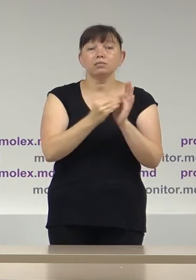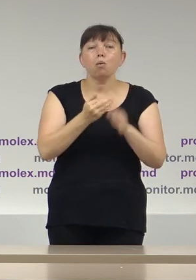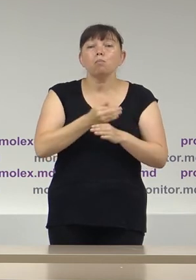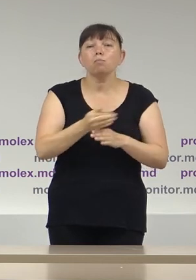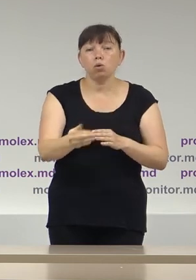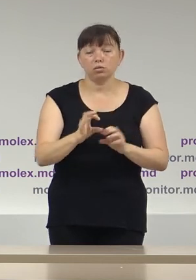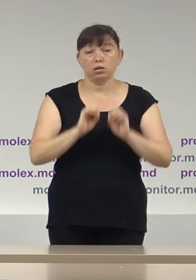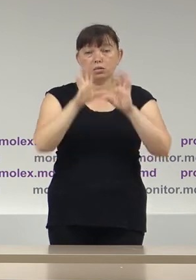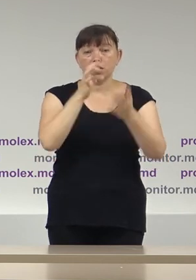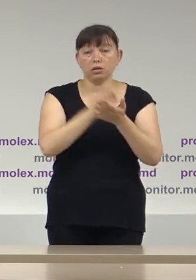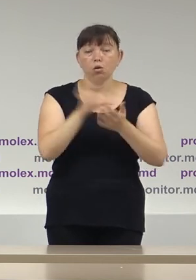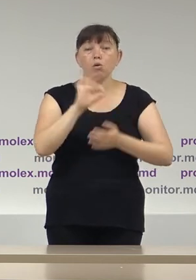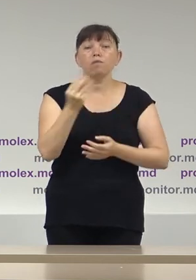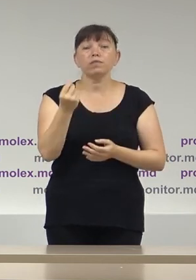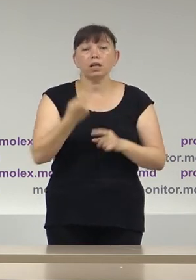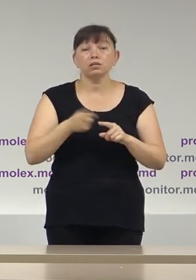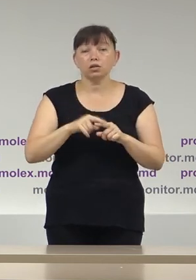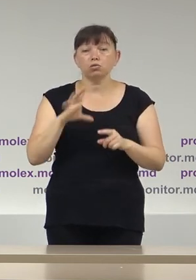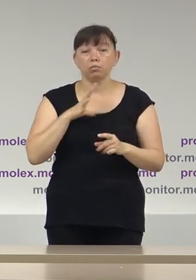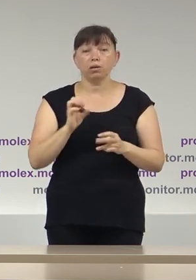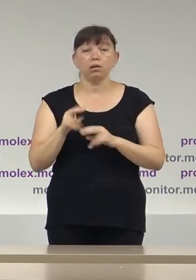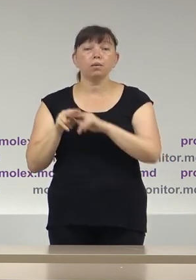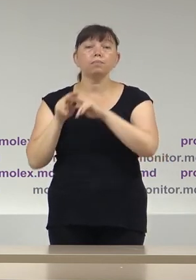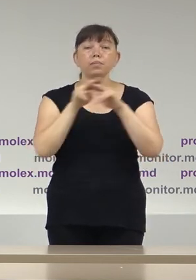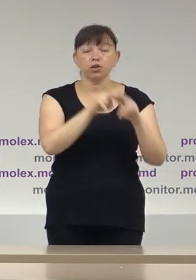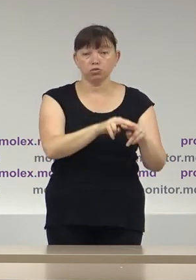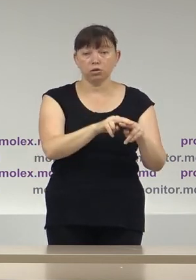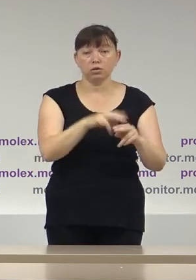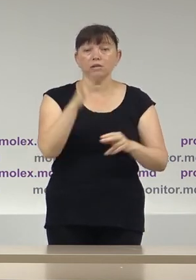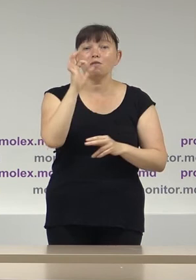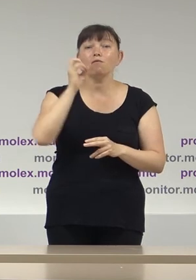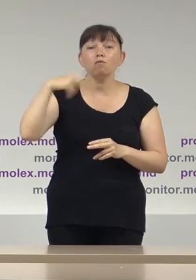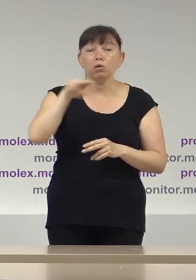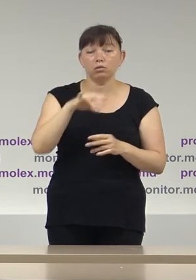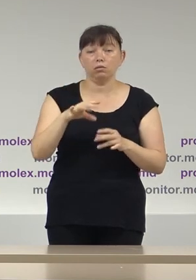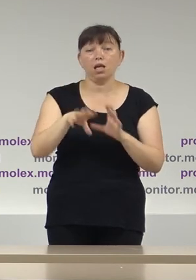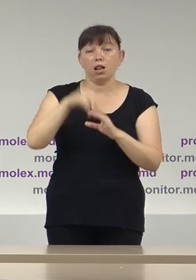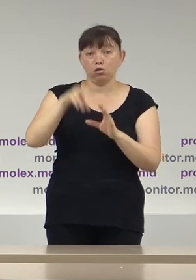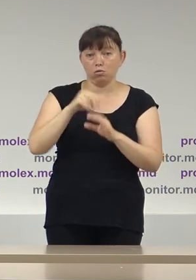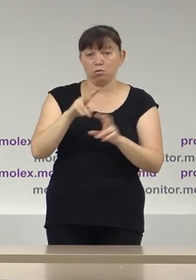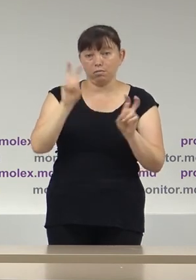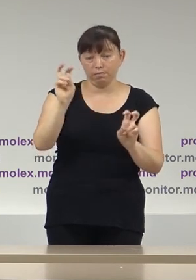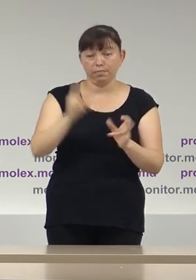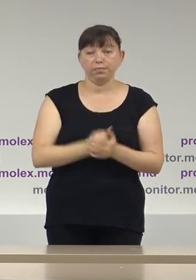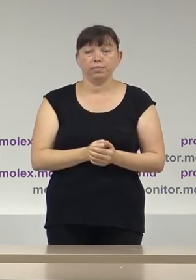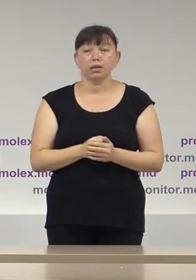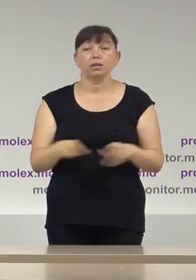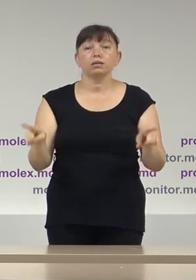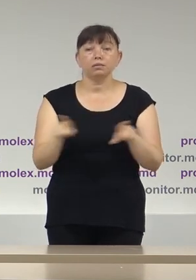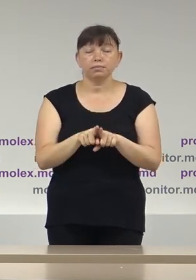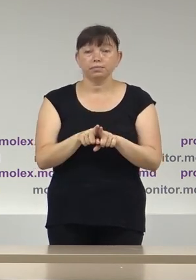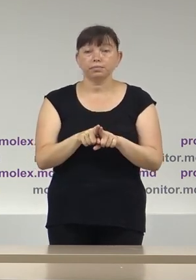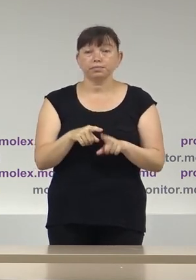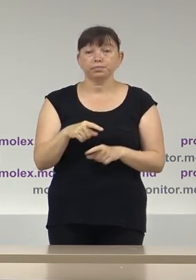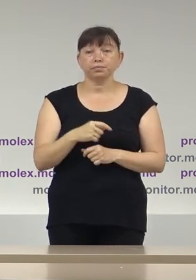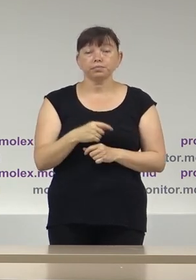Pacea Party. CEC found that they submitted with a delay the reports on the money placed on